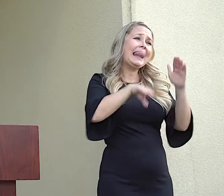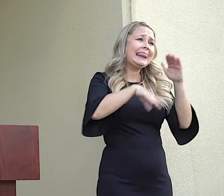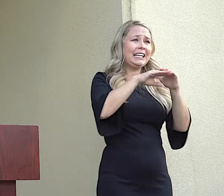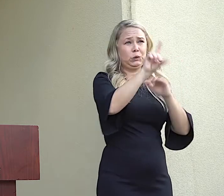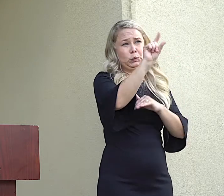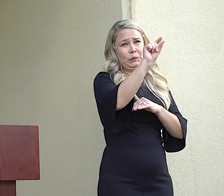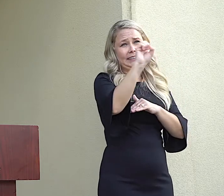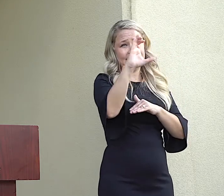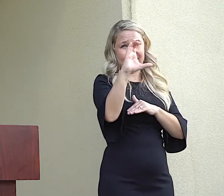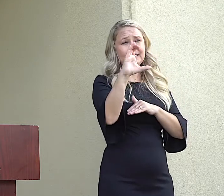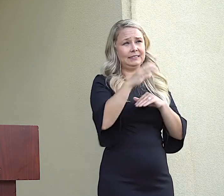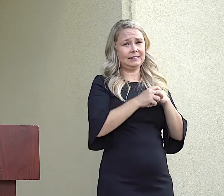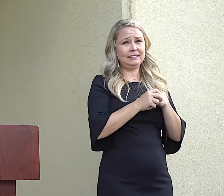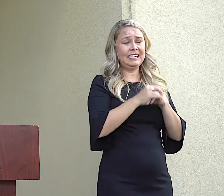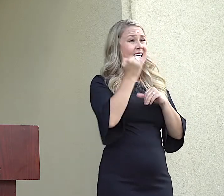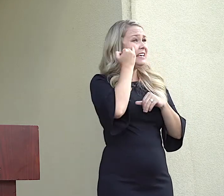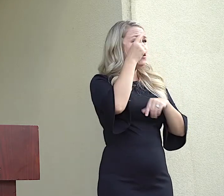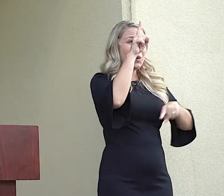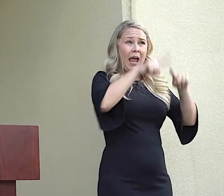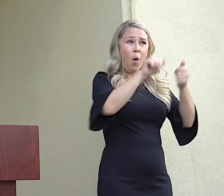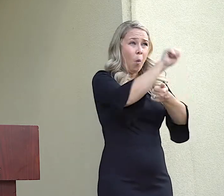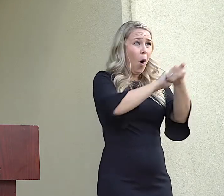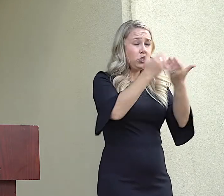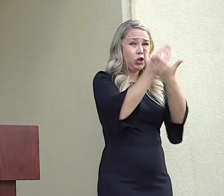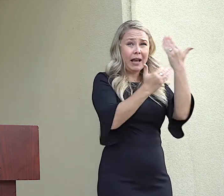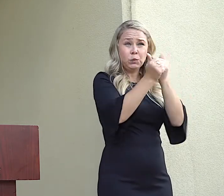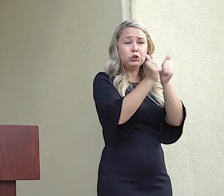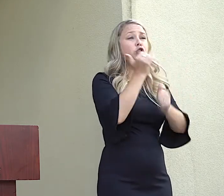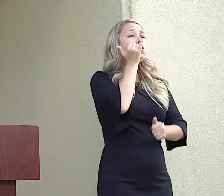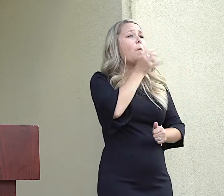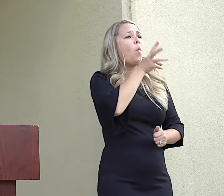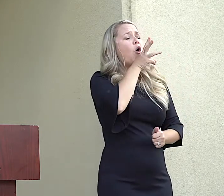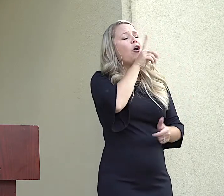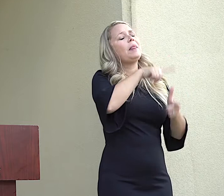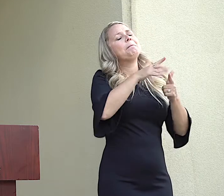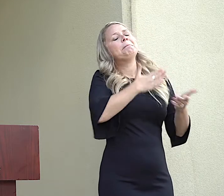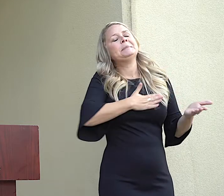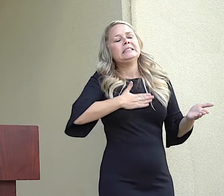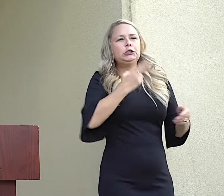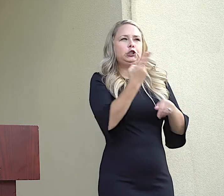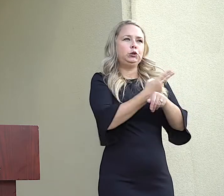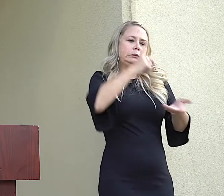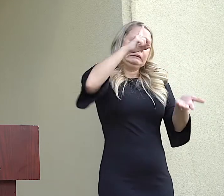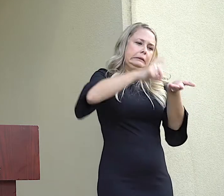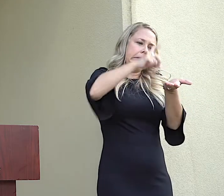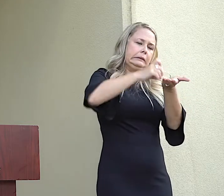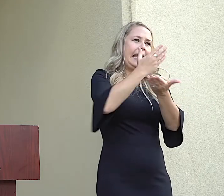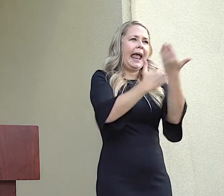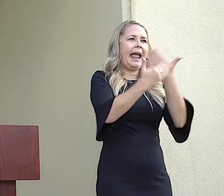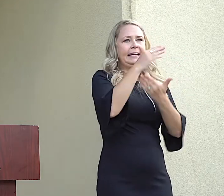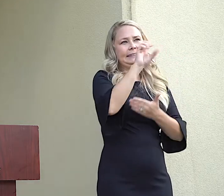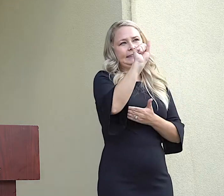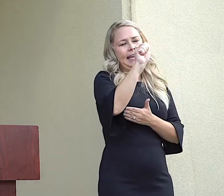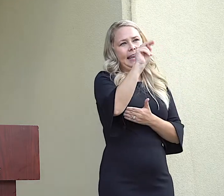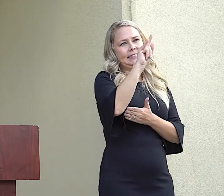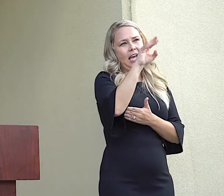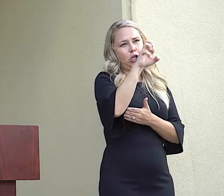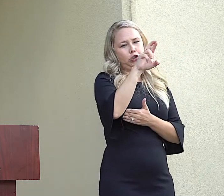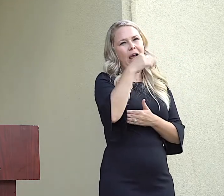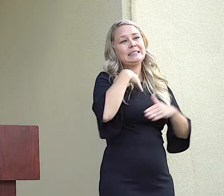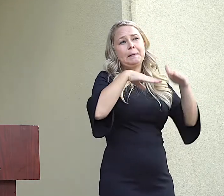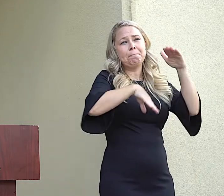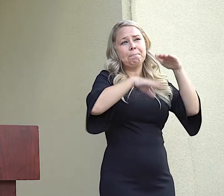20 seconds. If you cannot wash your hands with soap and water, then please use a hand sanitizer that at a minimum has at